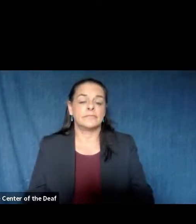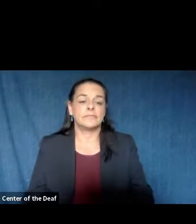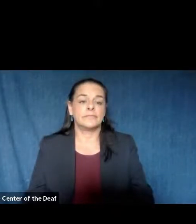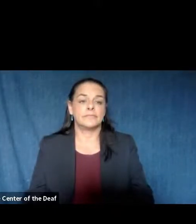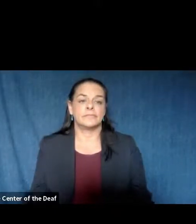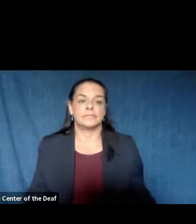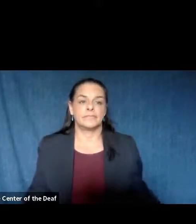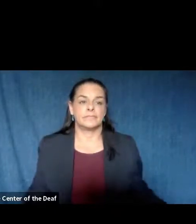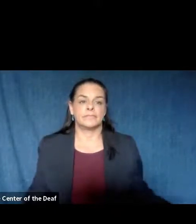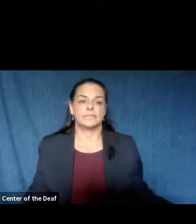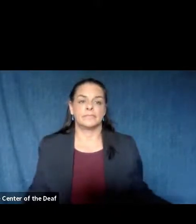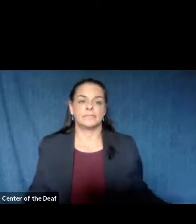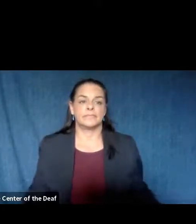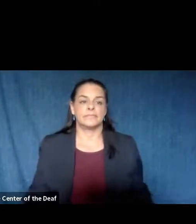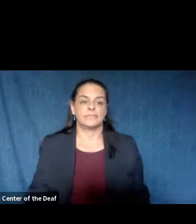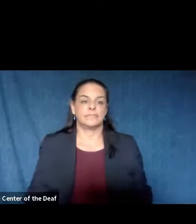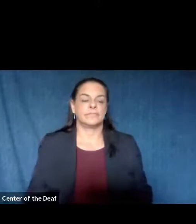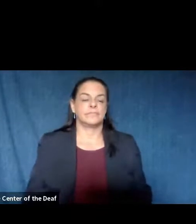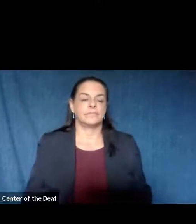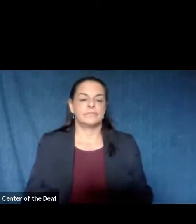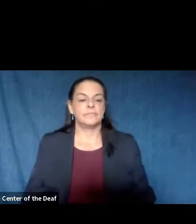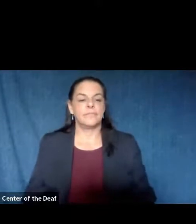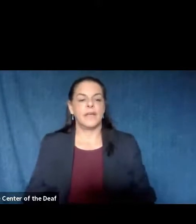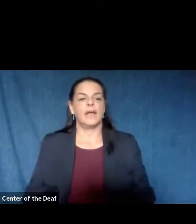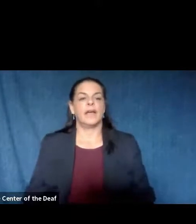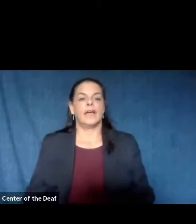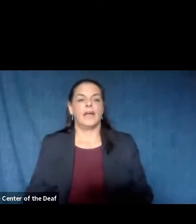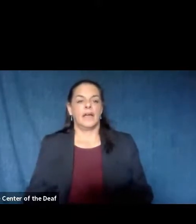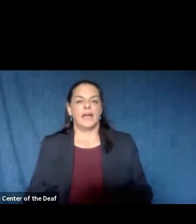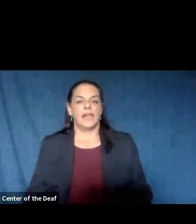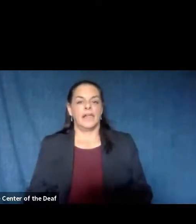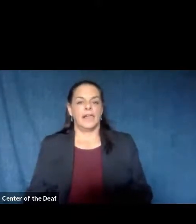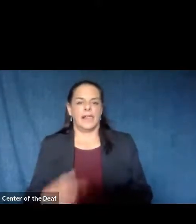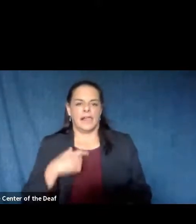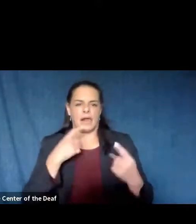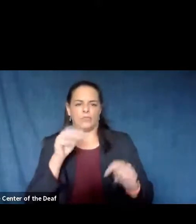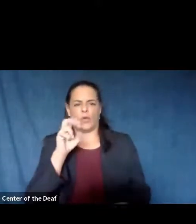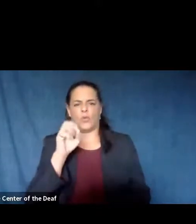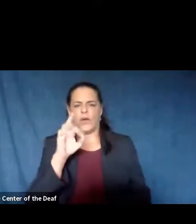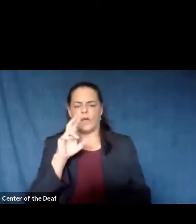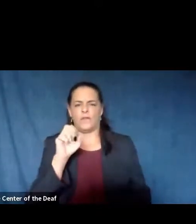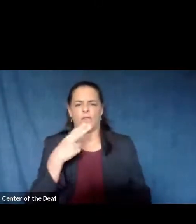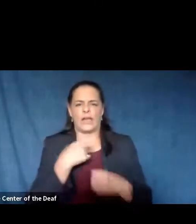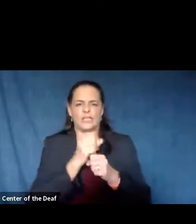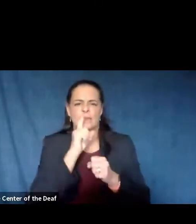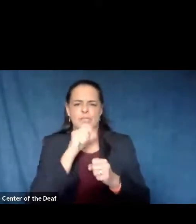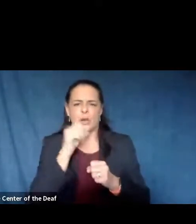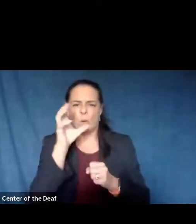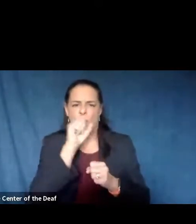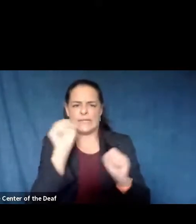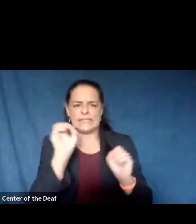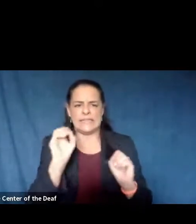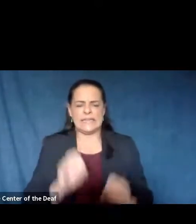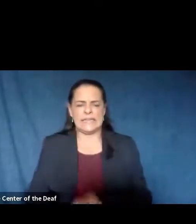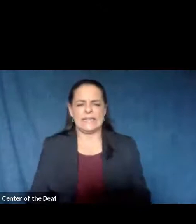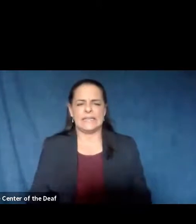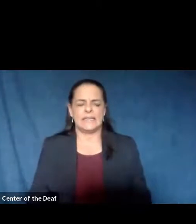I got excited. I thought something just popped in. Then. I know, I'm trying to refresh just to make sure I'm not missing it. So.